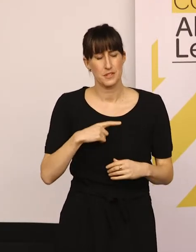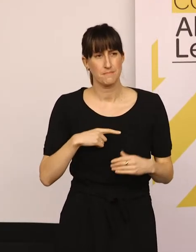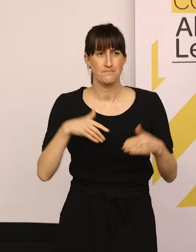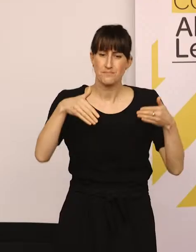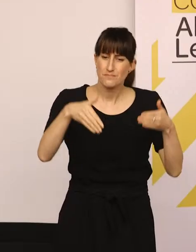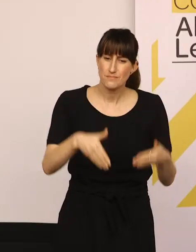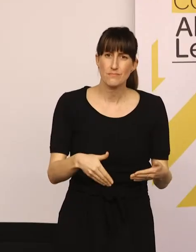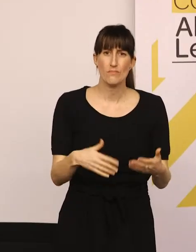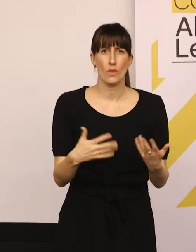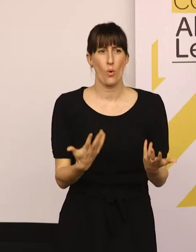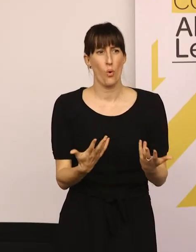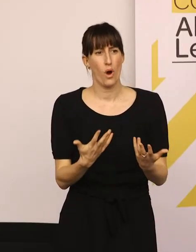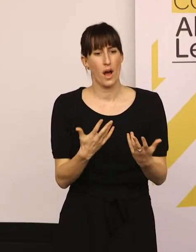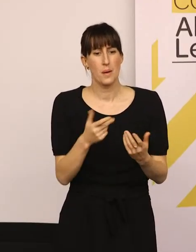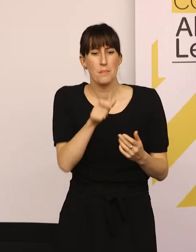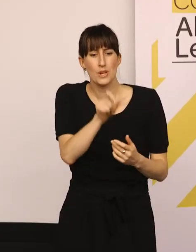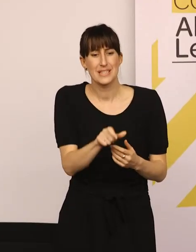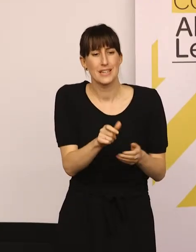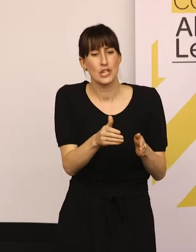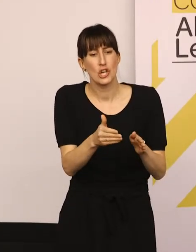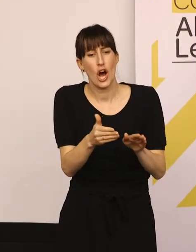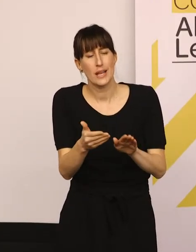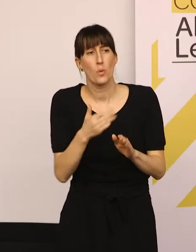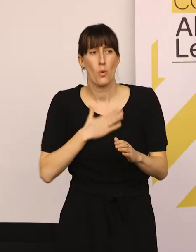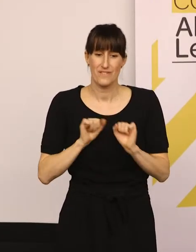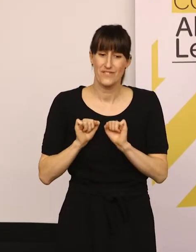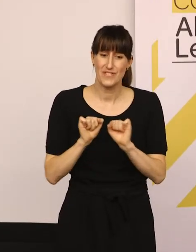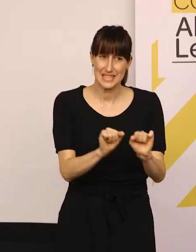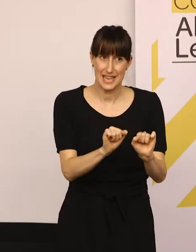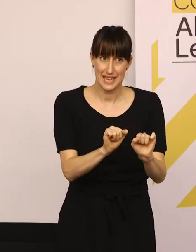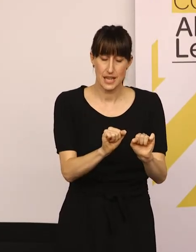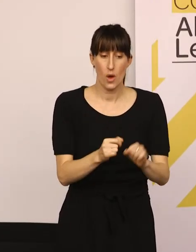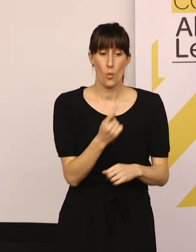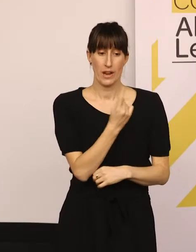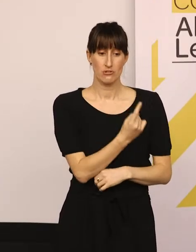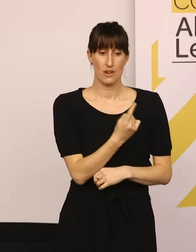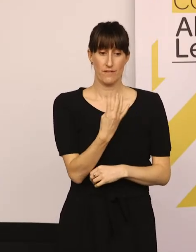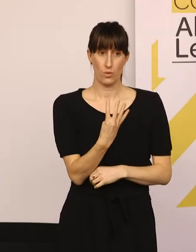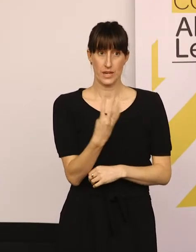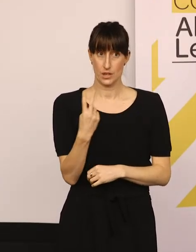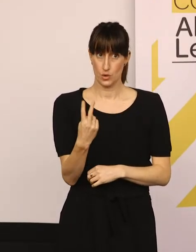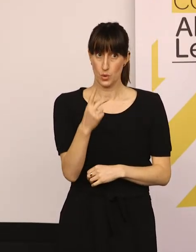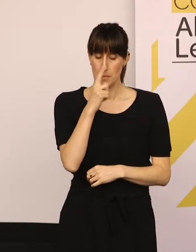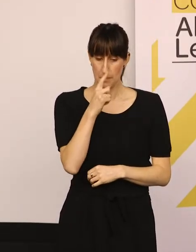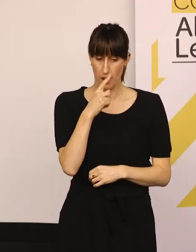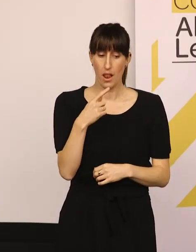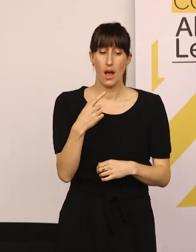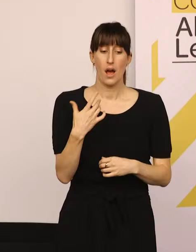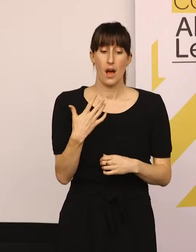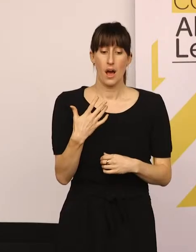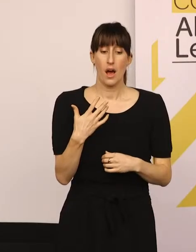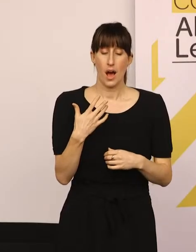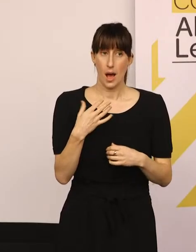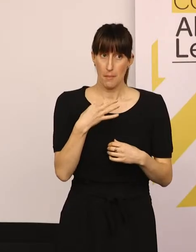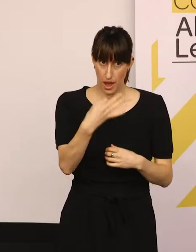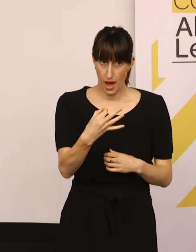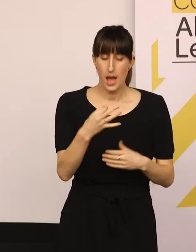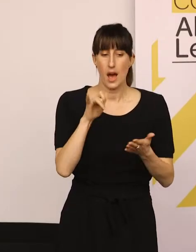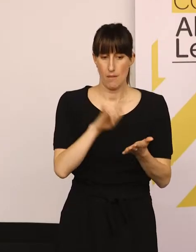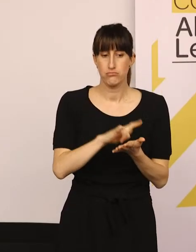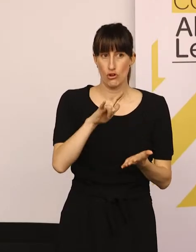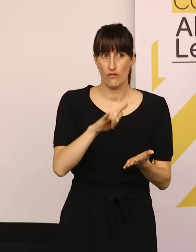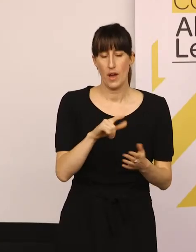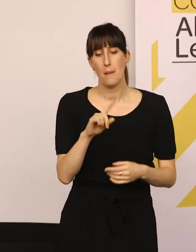one. Now, as well as the 142 that were approved, there were